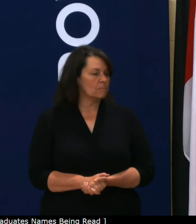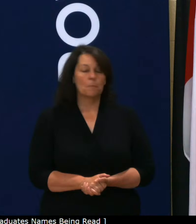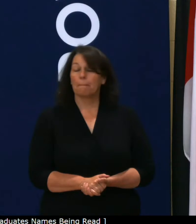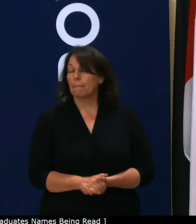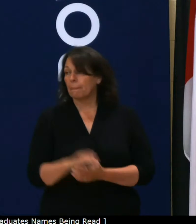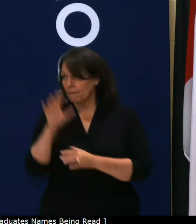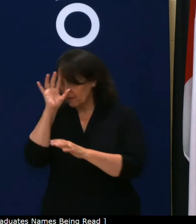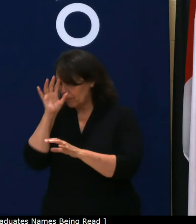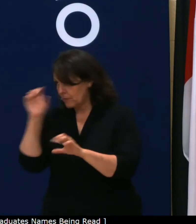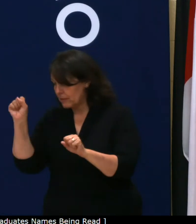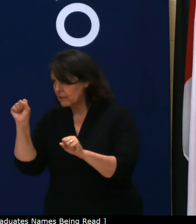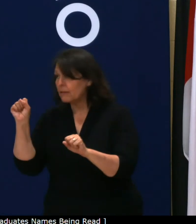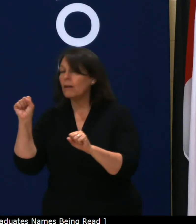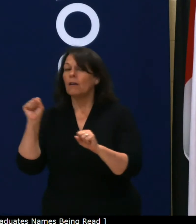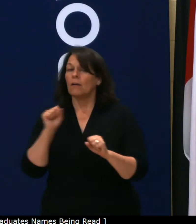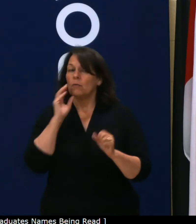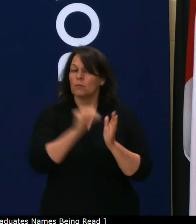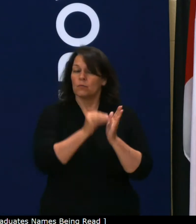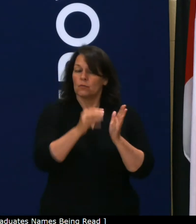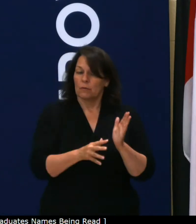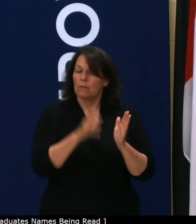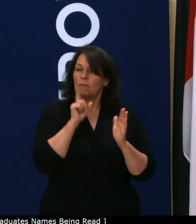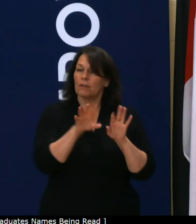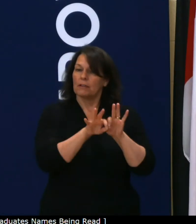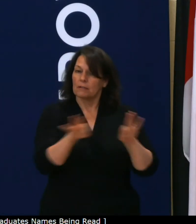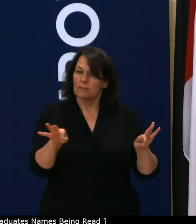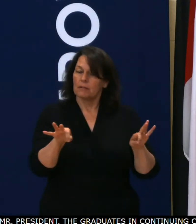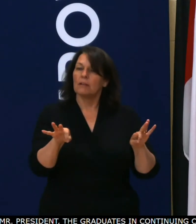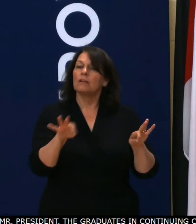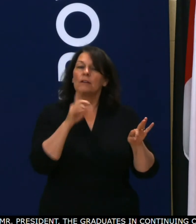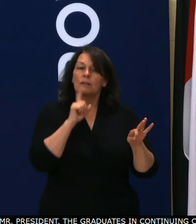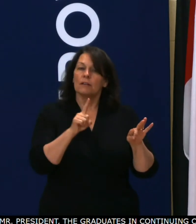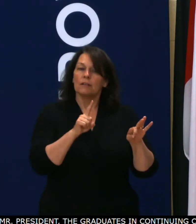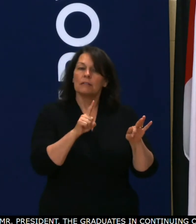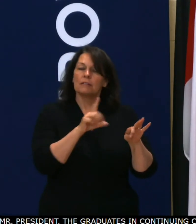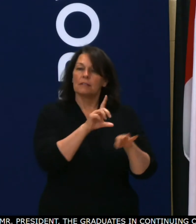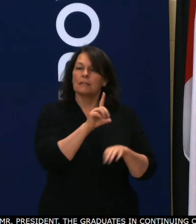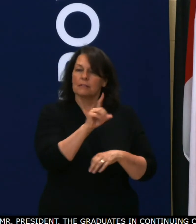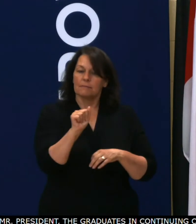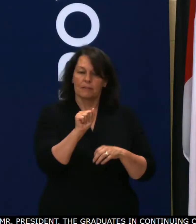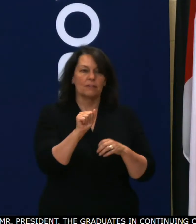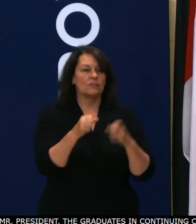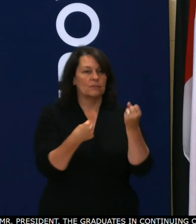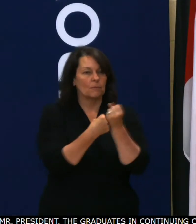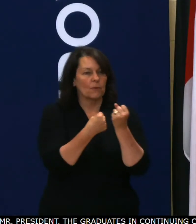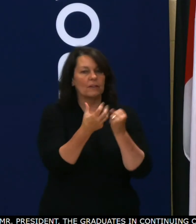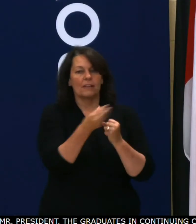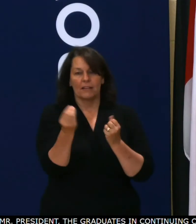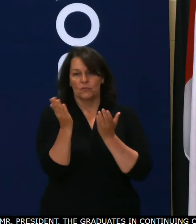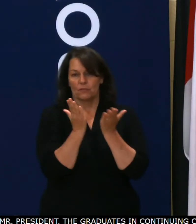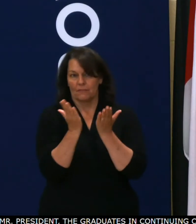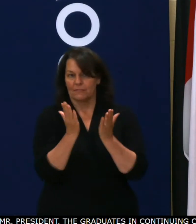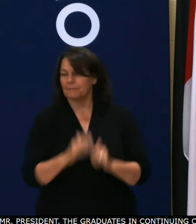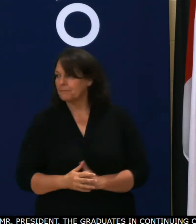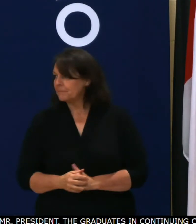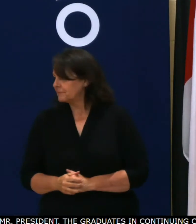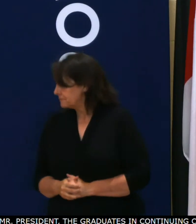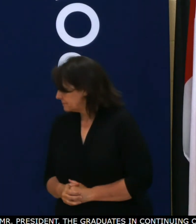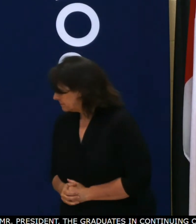Mr. President, the candidates for the Diploma in Disability Supports and Services. Abhijit Aji.